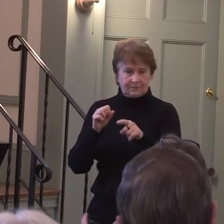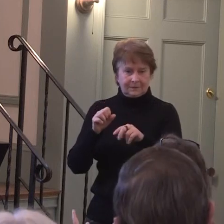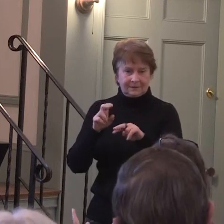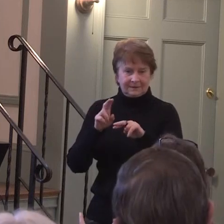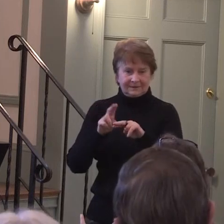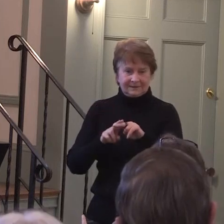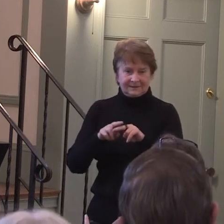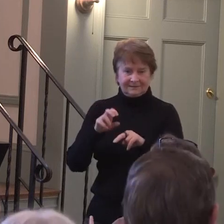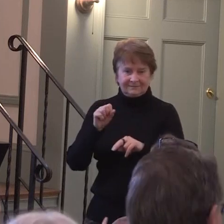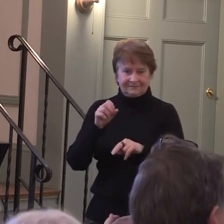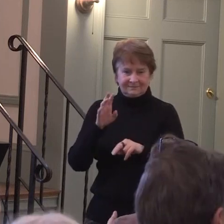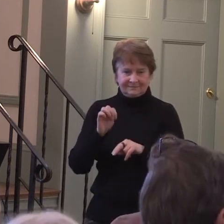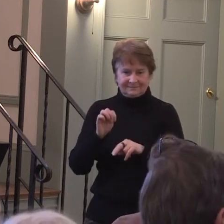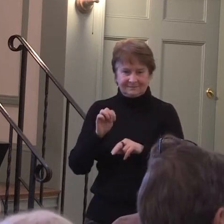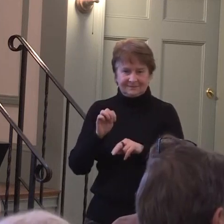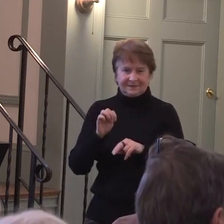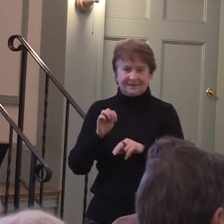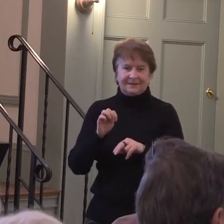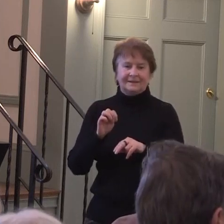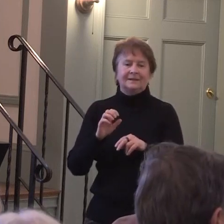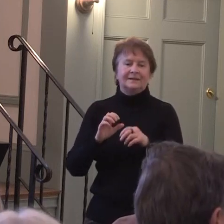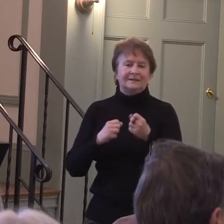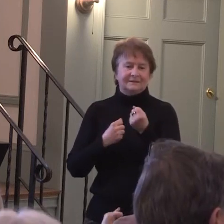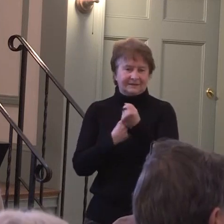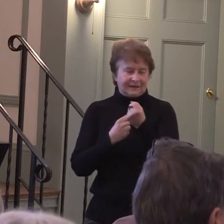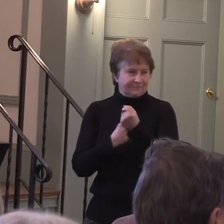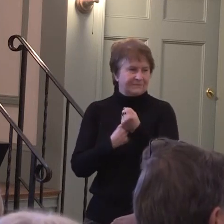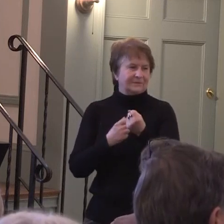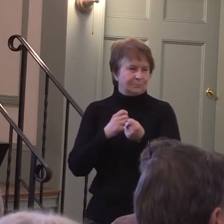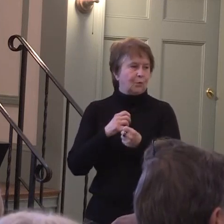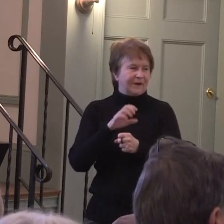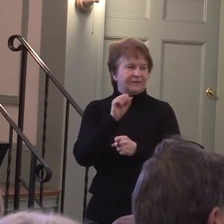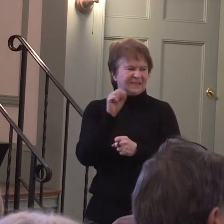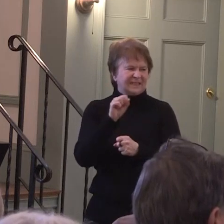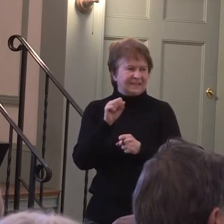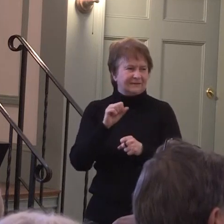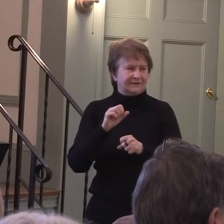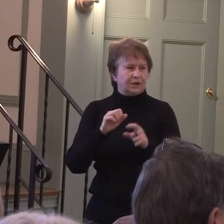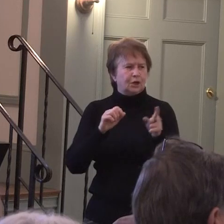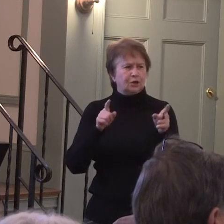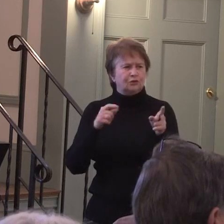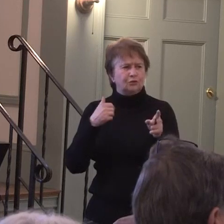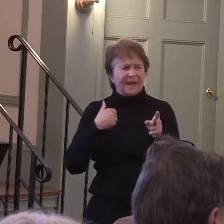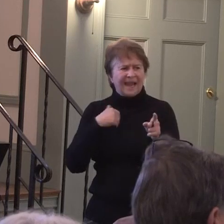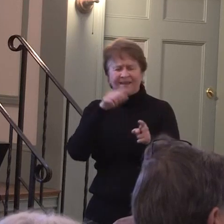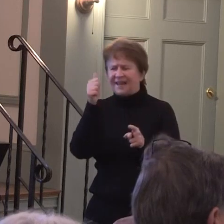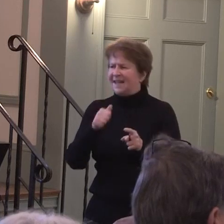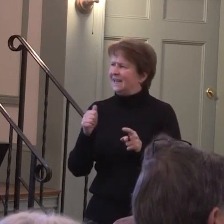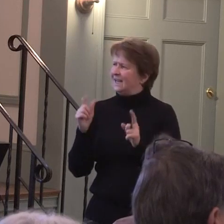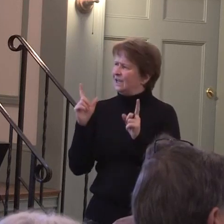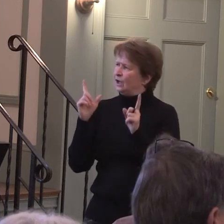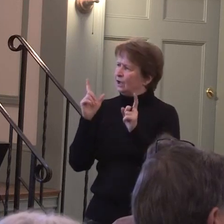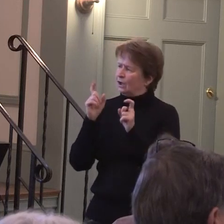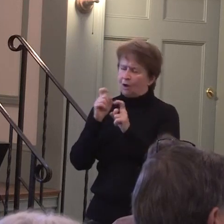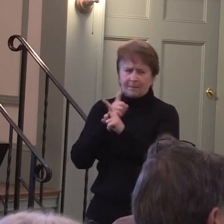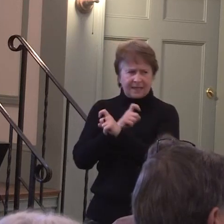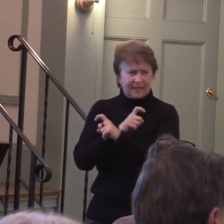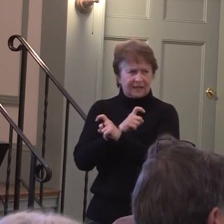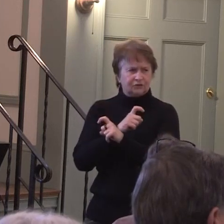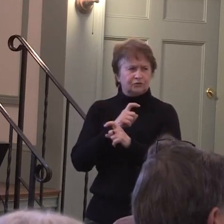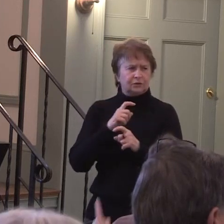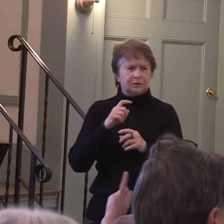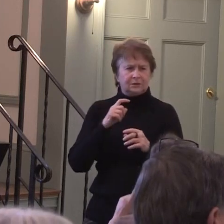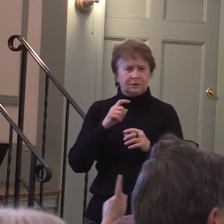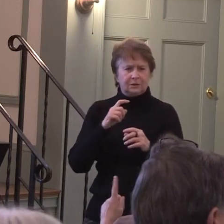fan. And I'm wondering, do you ever have conversation among